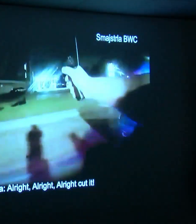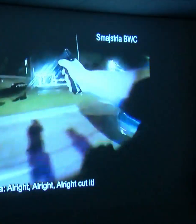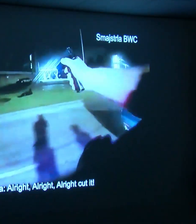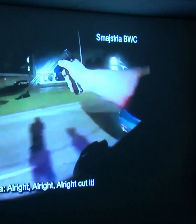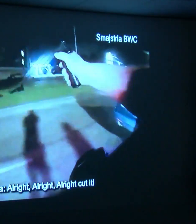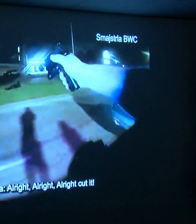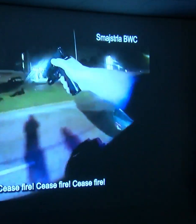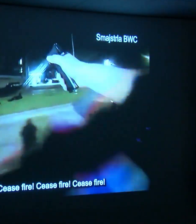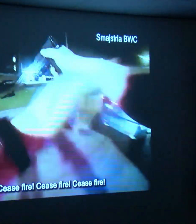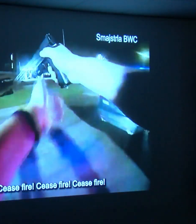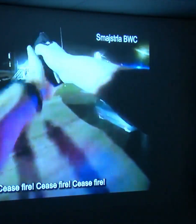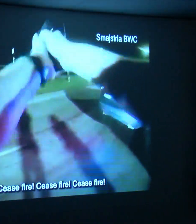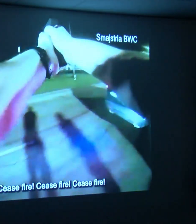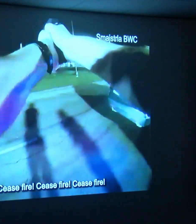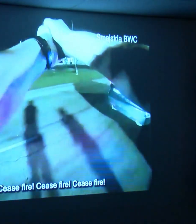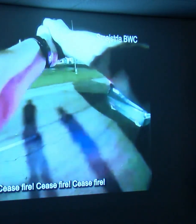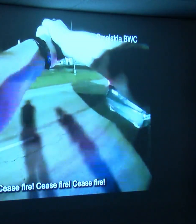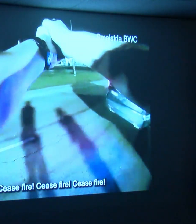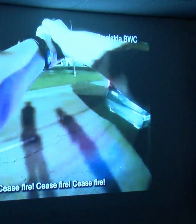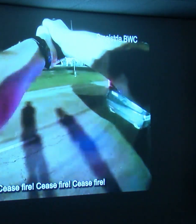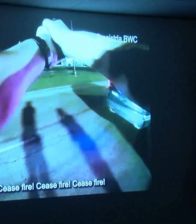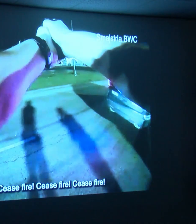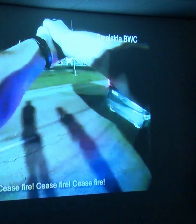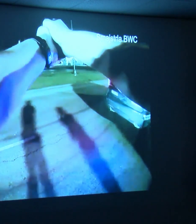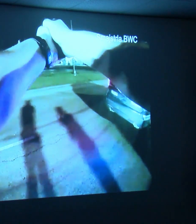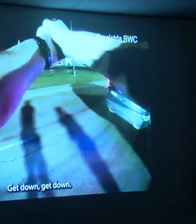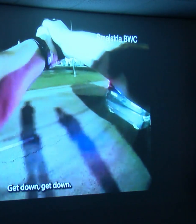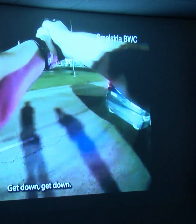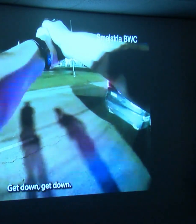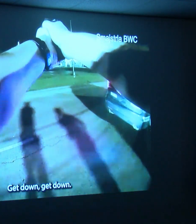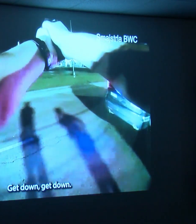All right. She's fine. Get down.